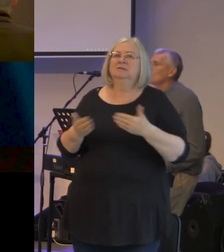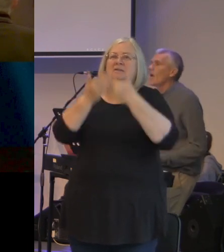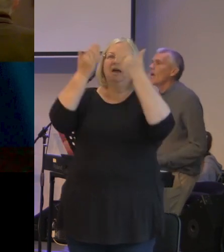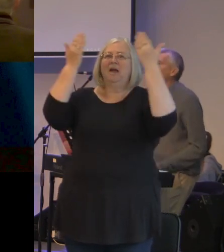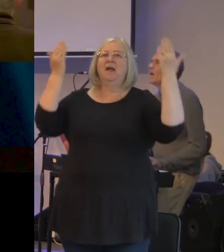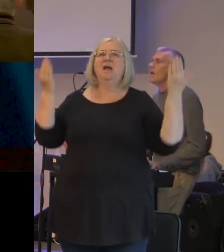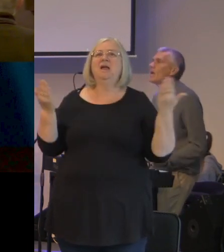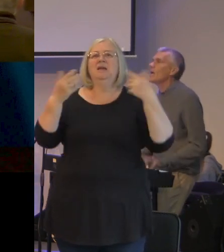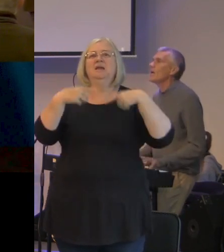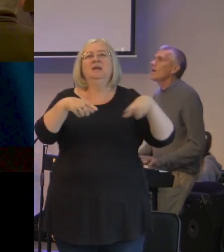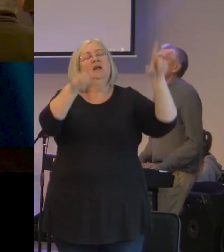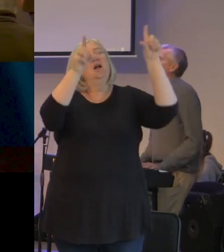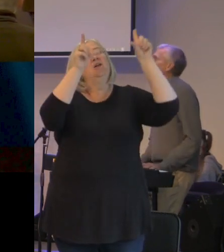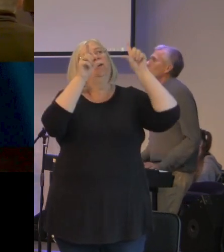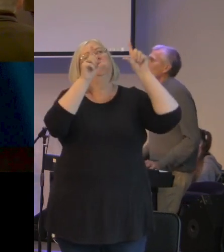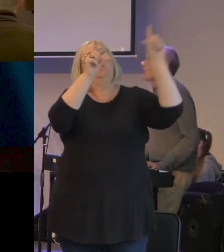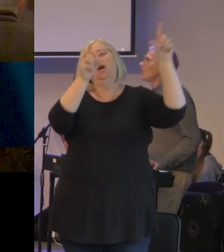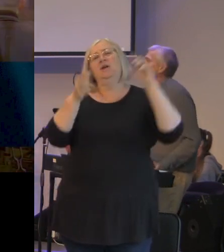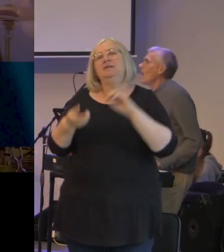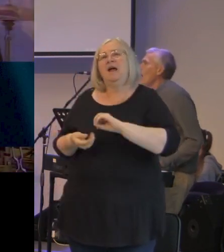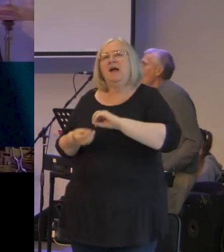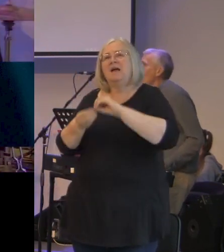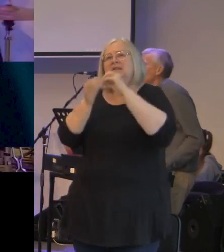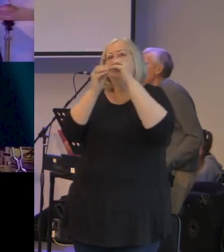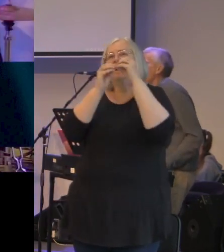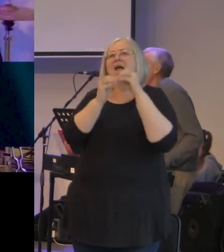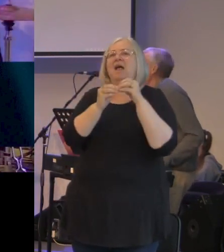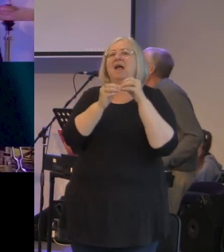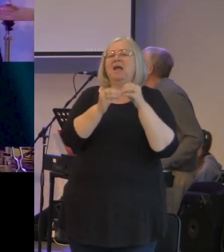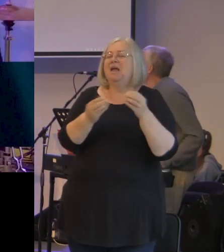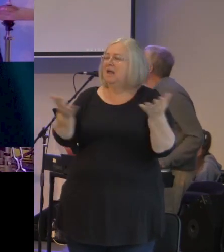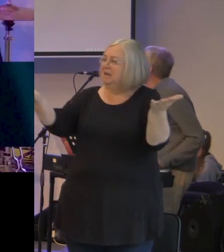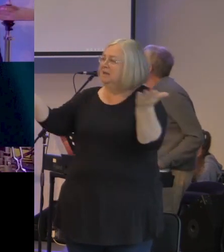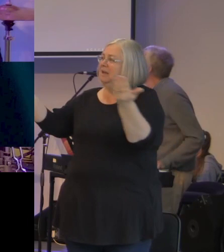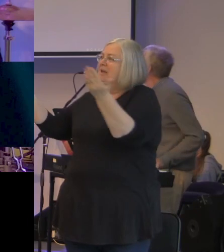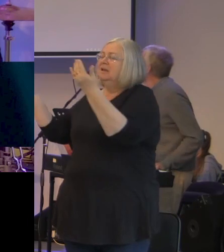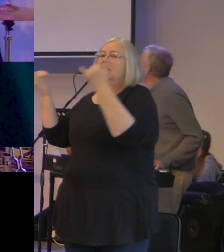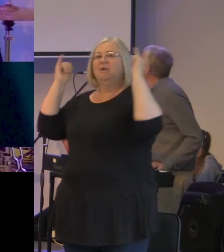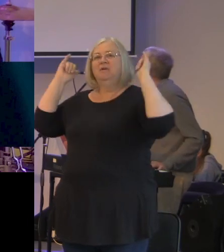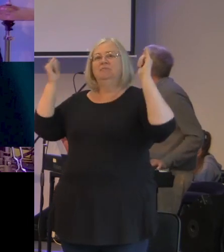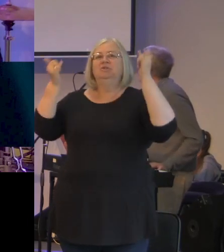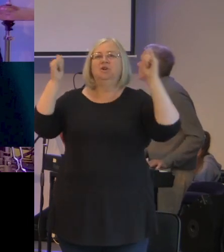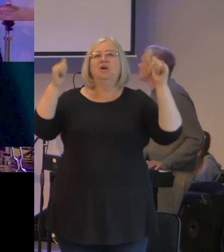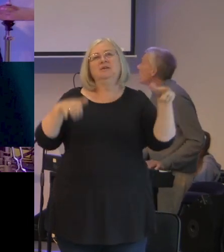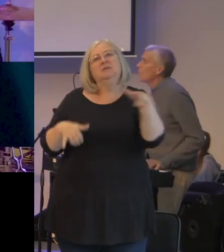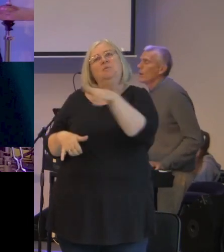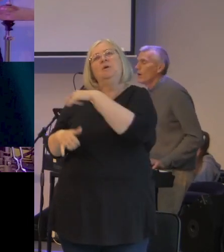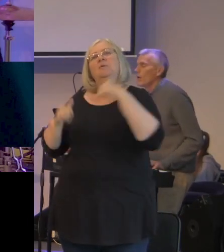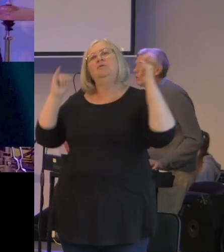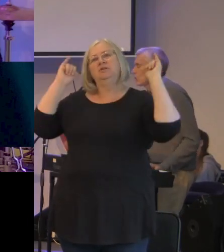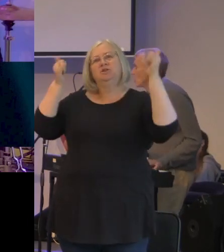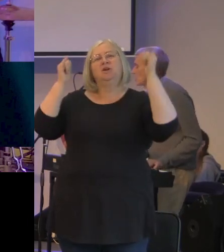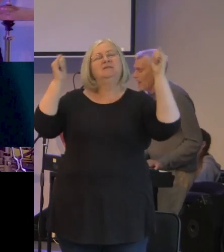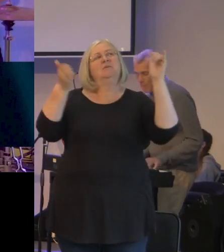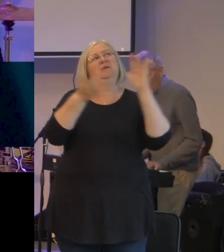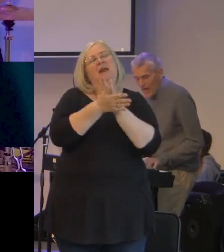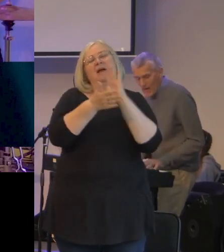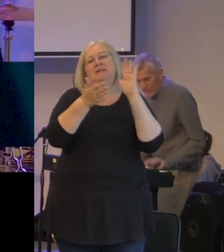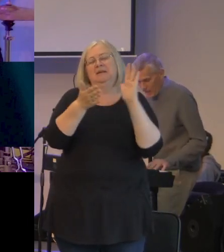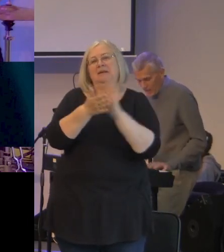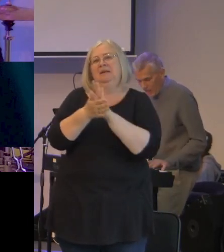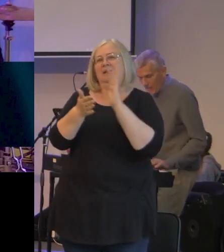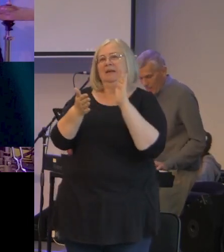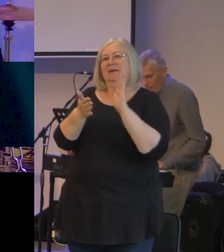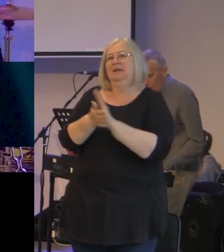is the day that the Lord has made. Come and rejoice, we will rejoice and be